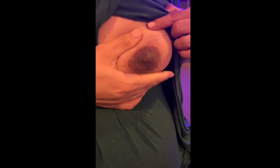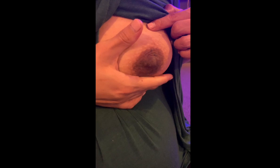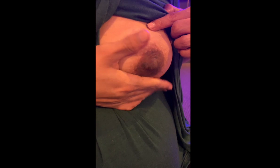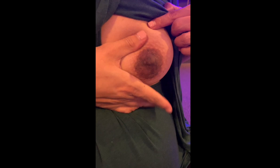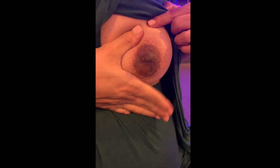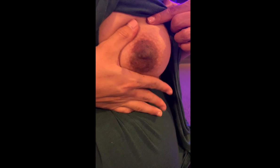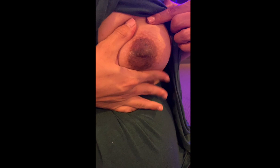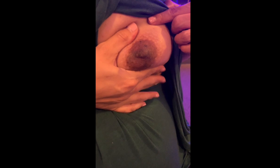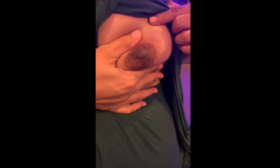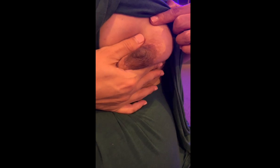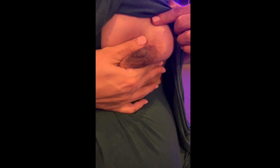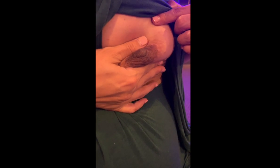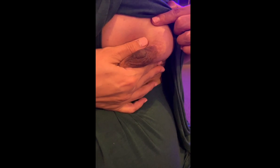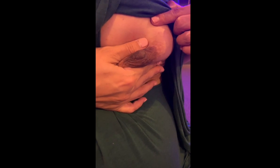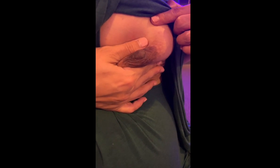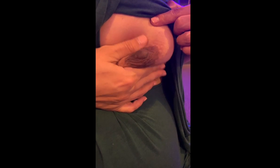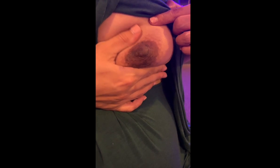pretty quick.